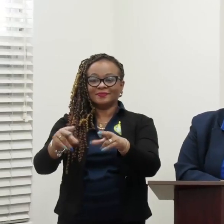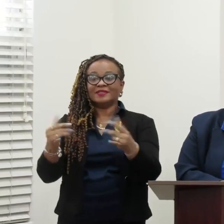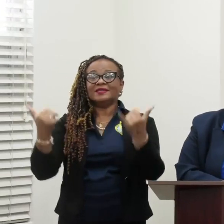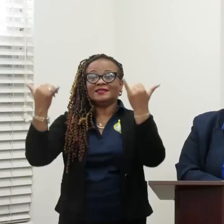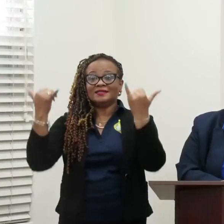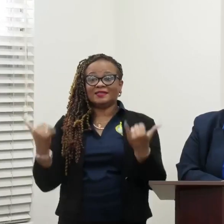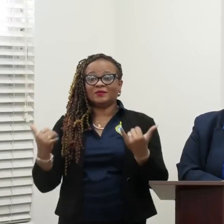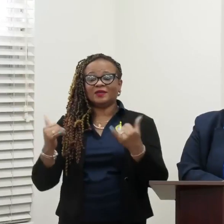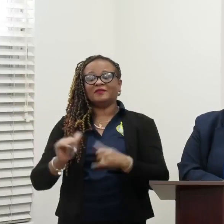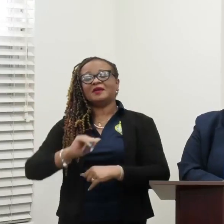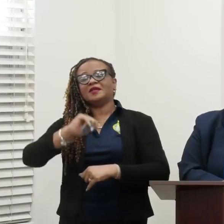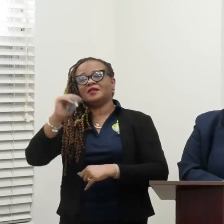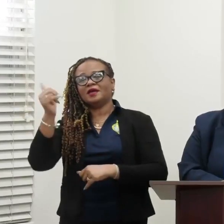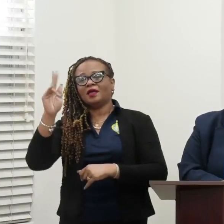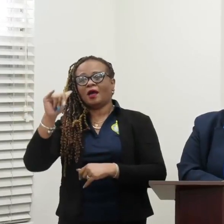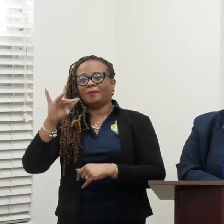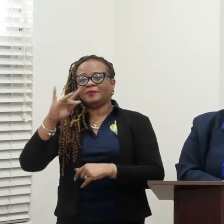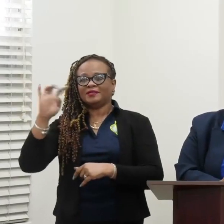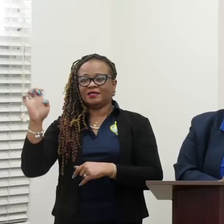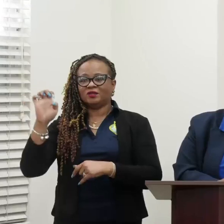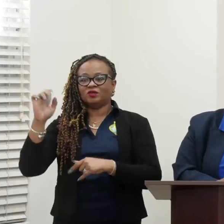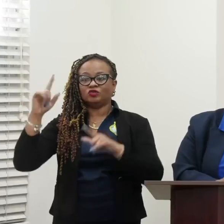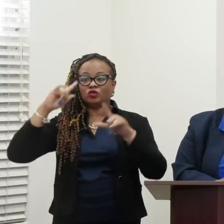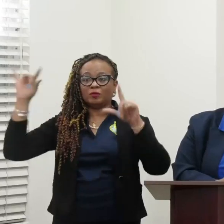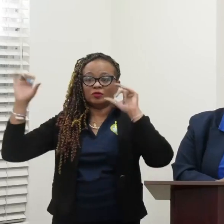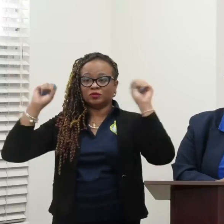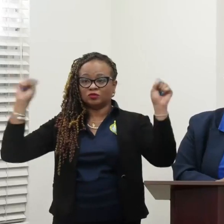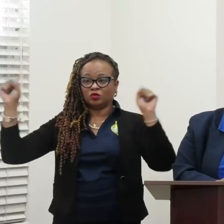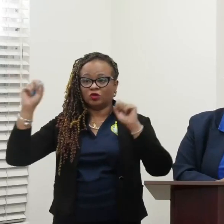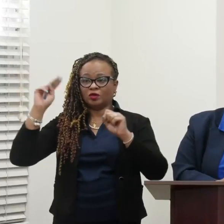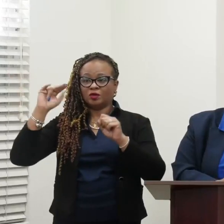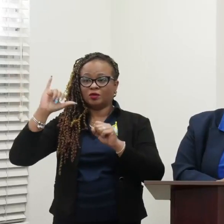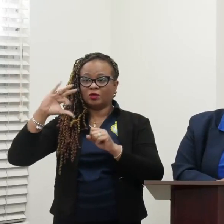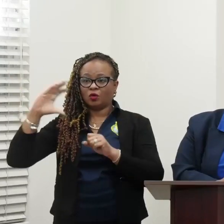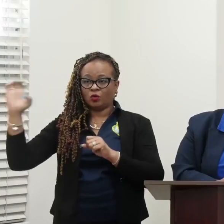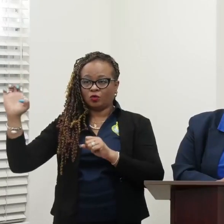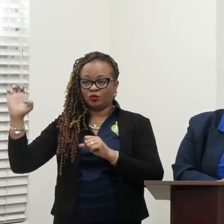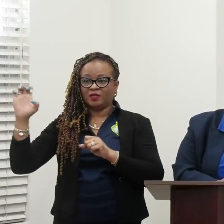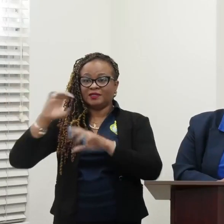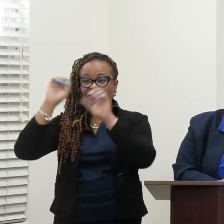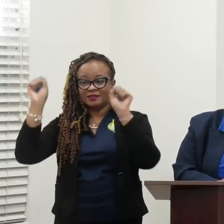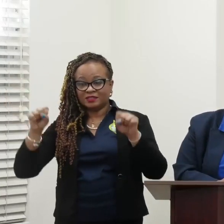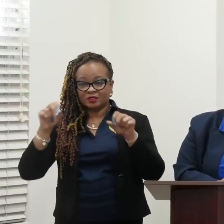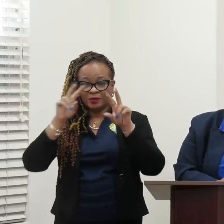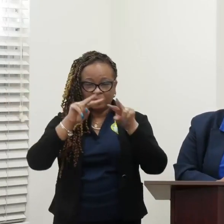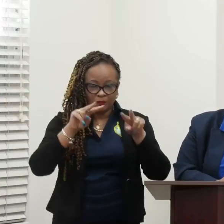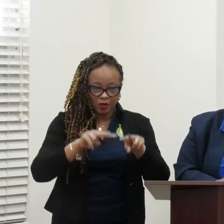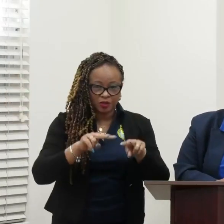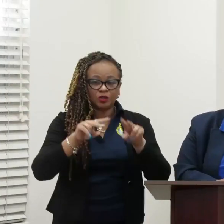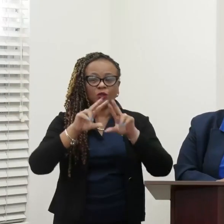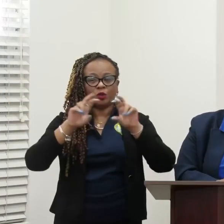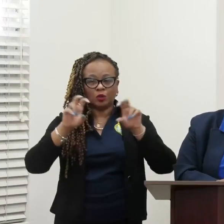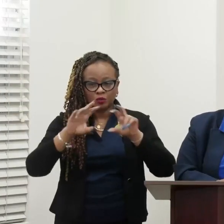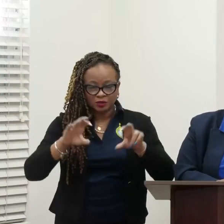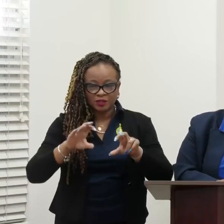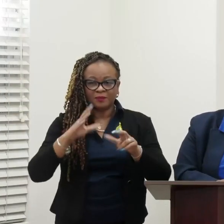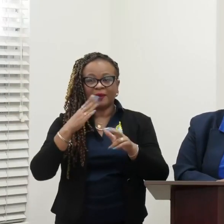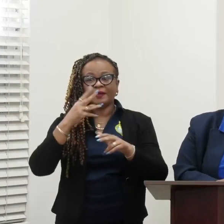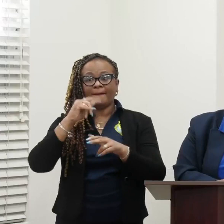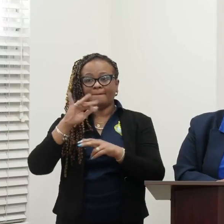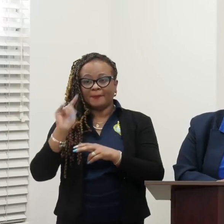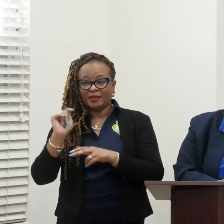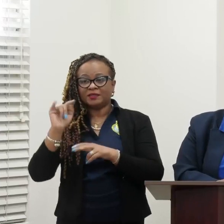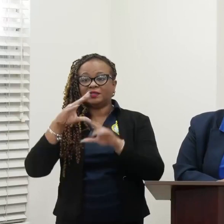Today we'll give another update on Tropical Storm Nicole. The system is being monitored closely by the Met Department